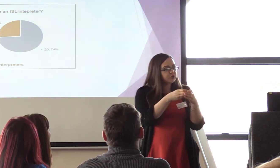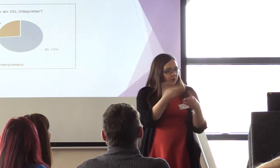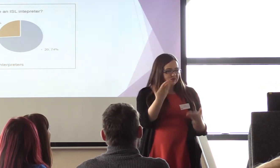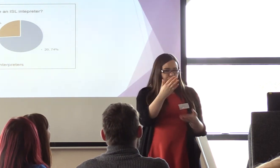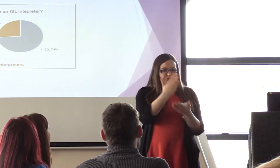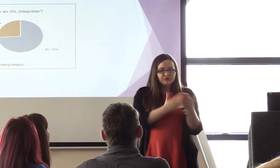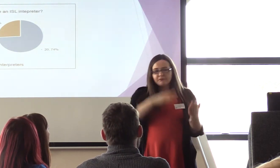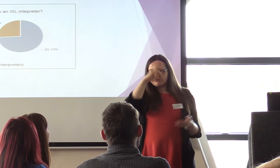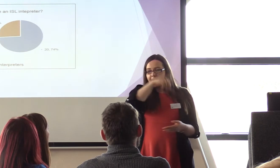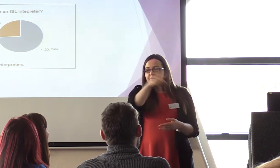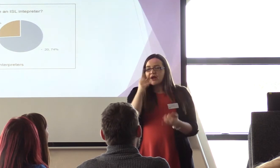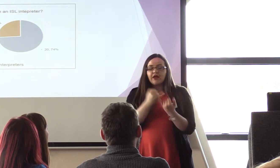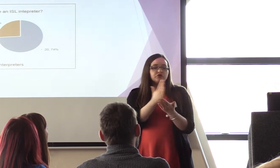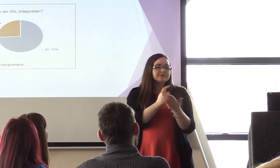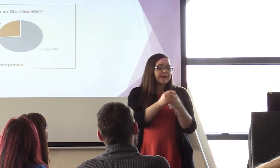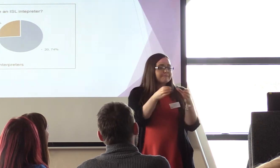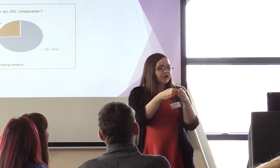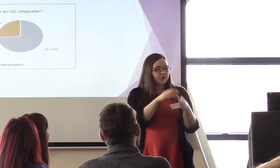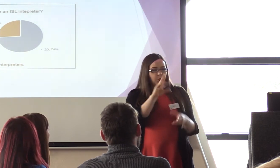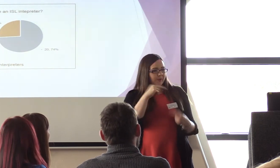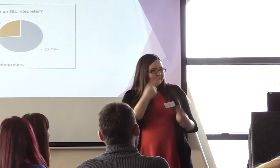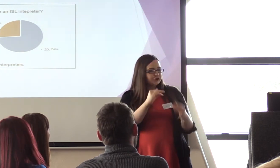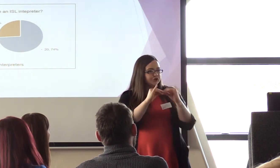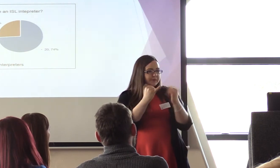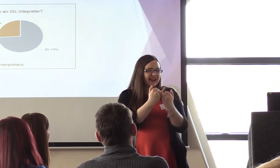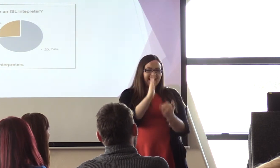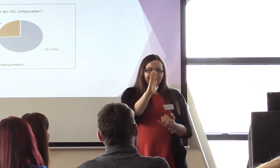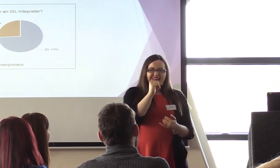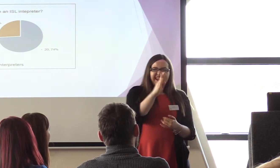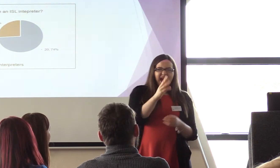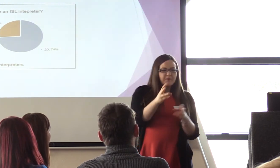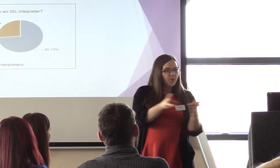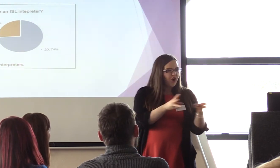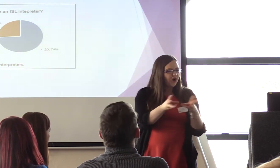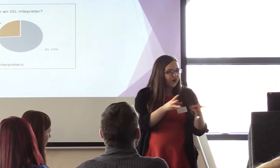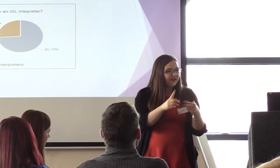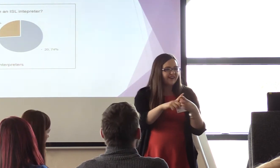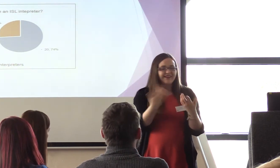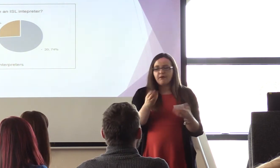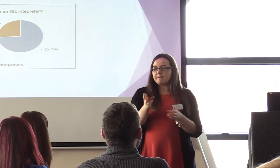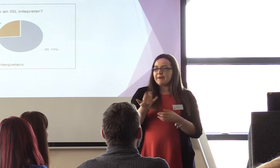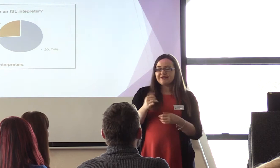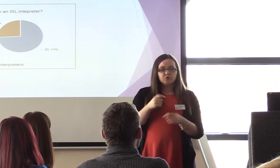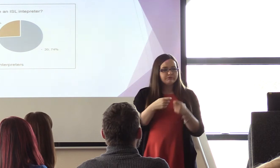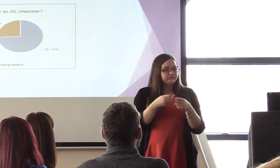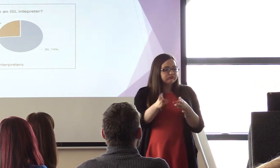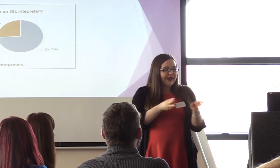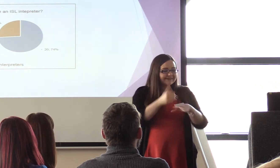They used ISL for some modules, and remember I mentioned earlier on, some modules they didn't need an interpreter because they may have